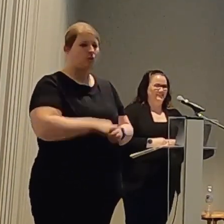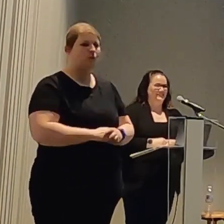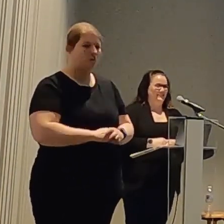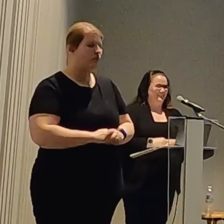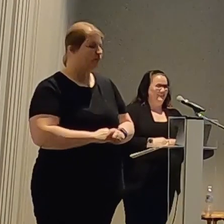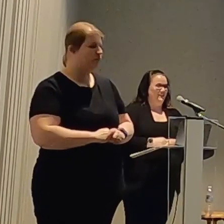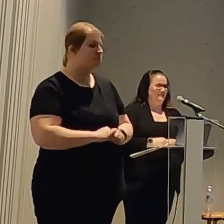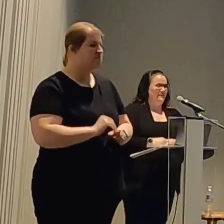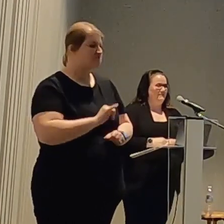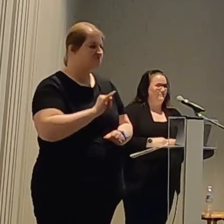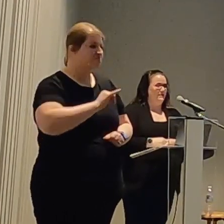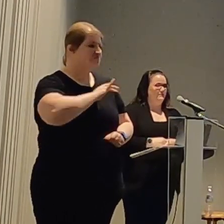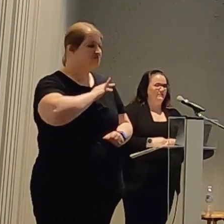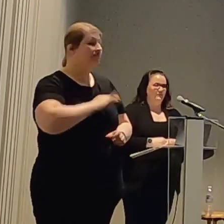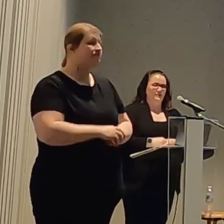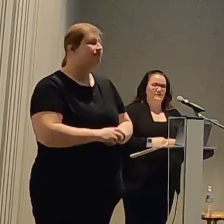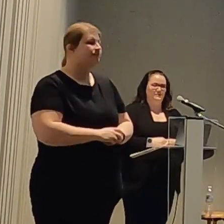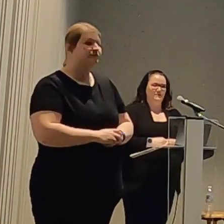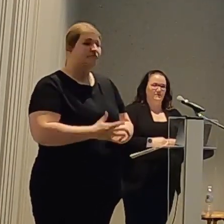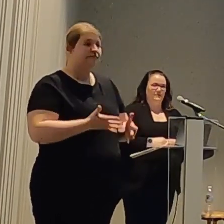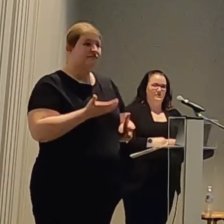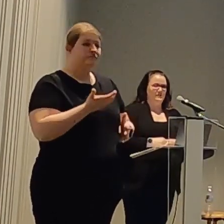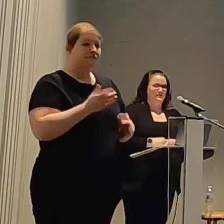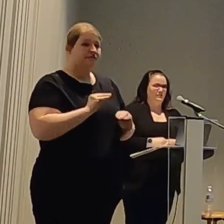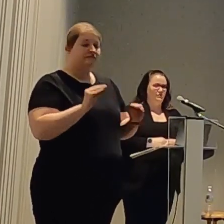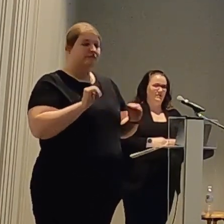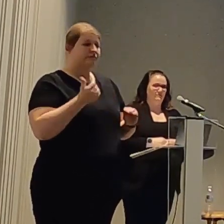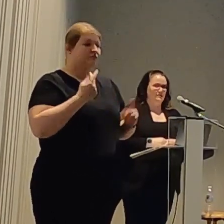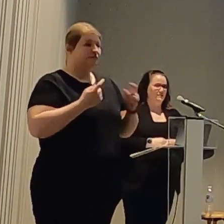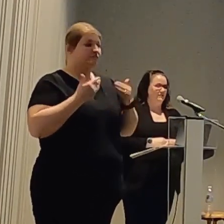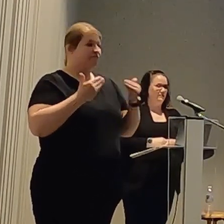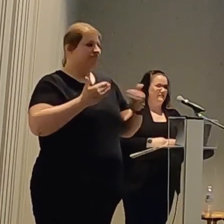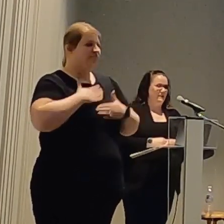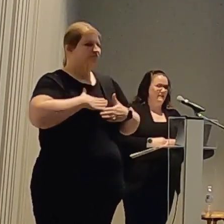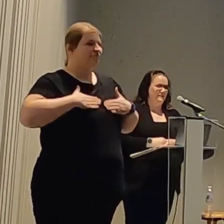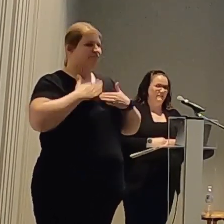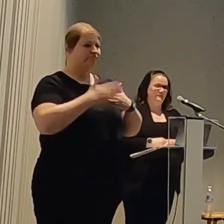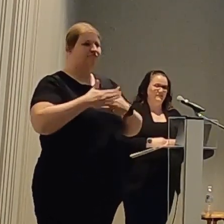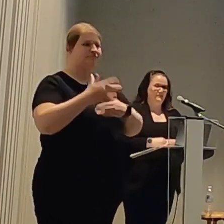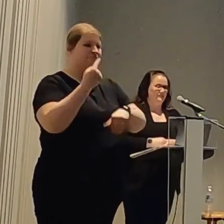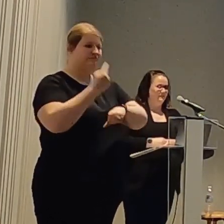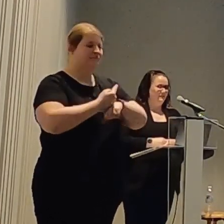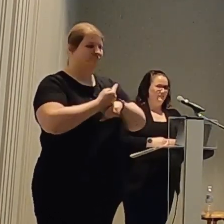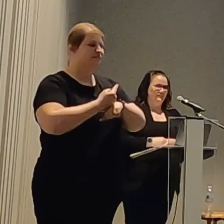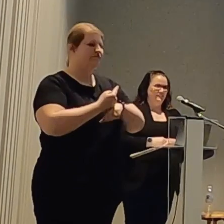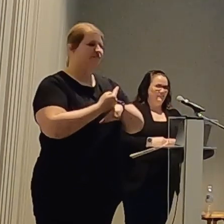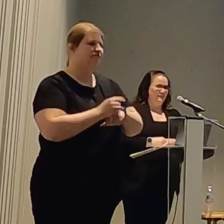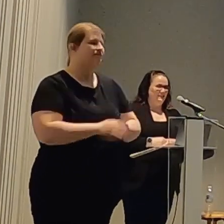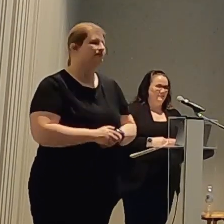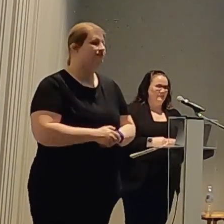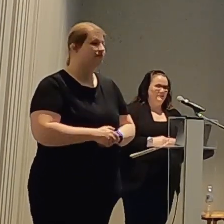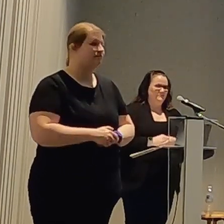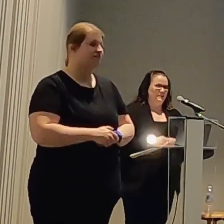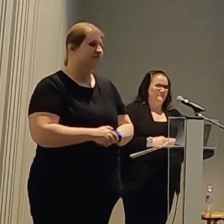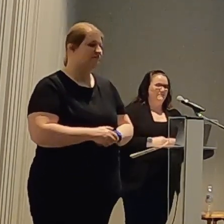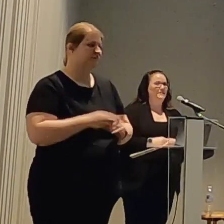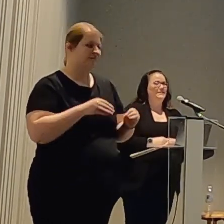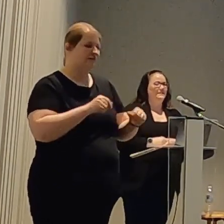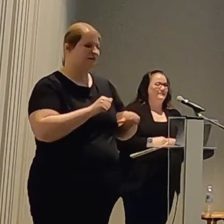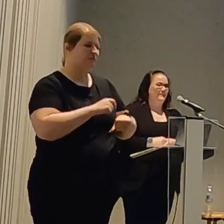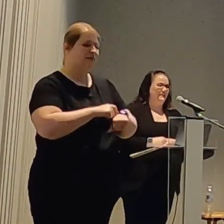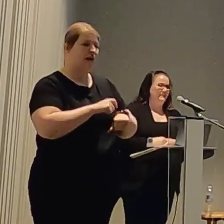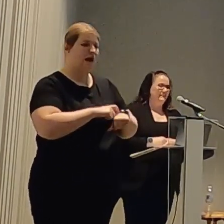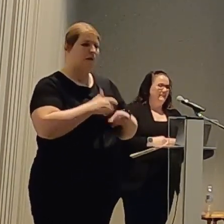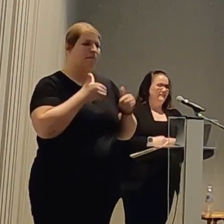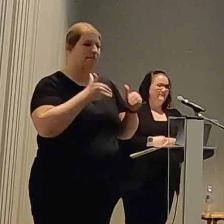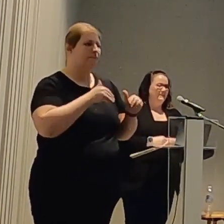Nice. All right, well, if there's no other questions, enjoy the rest of your day and yeah, spend some time looking